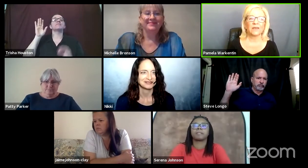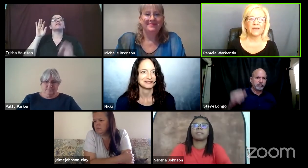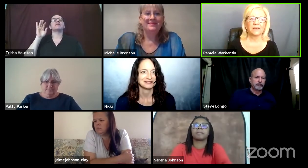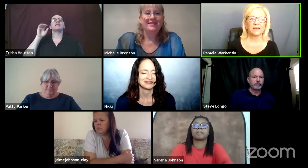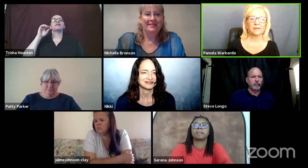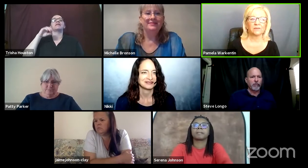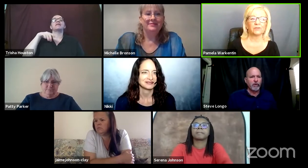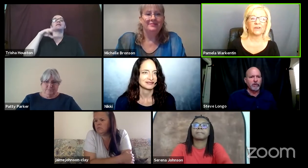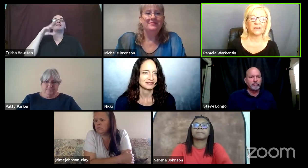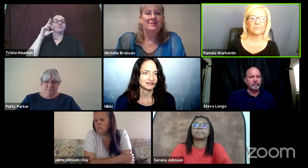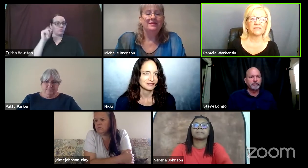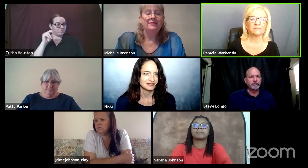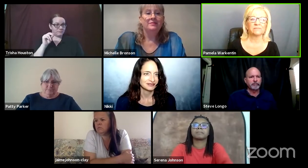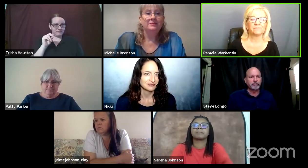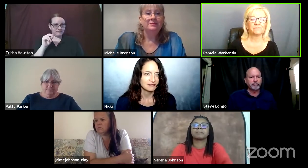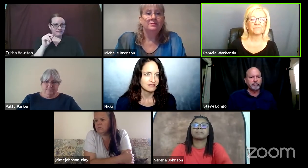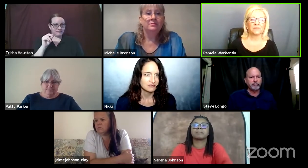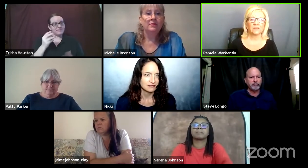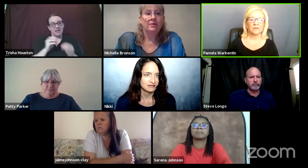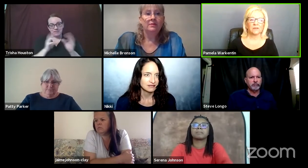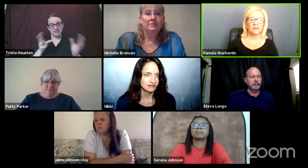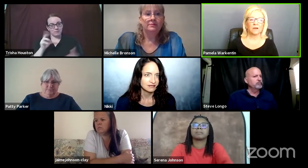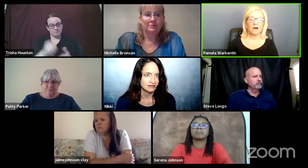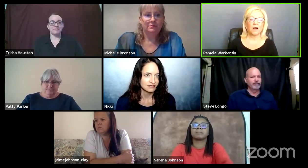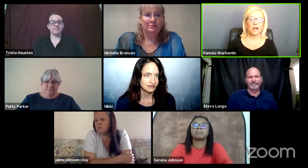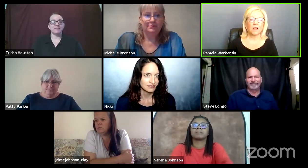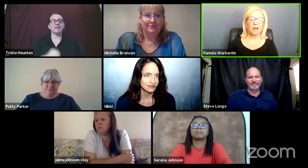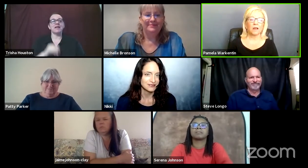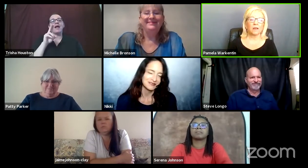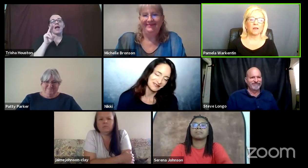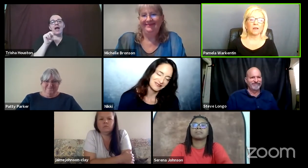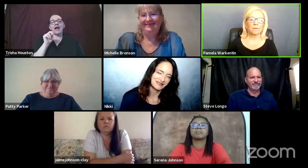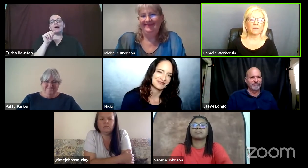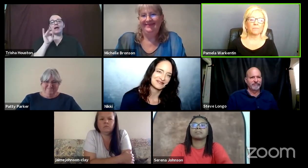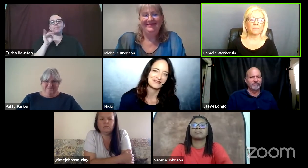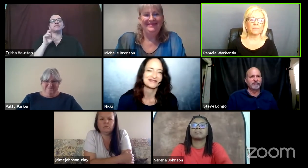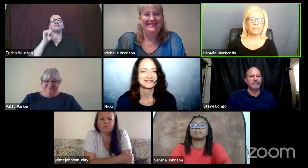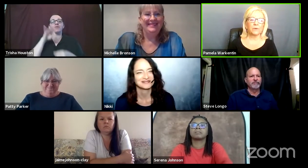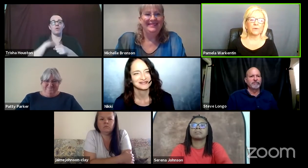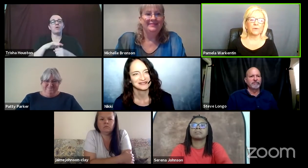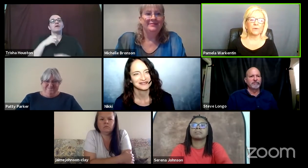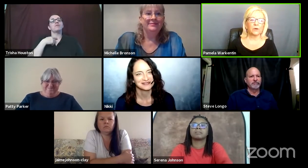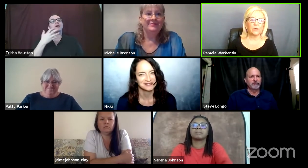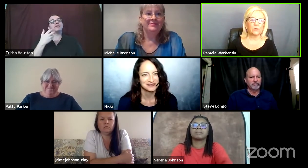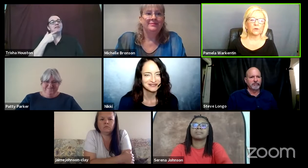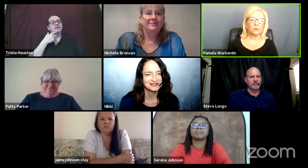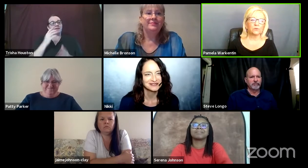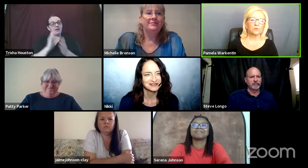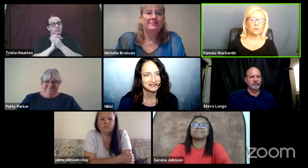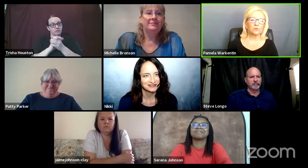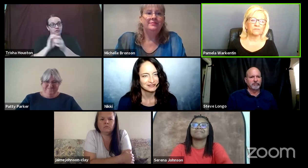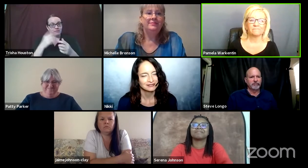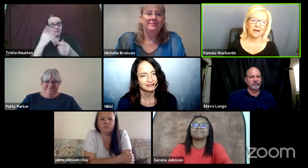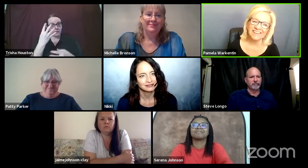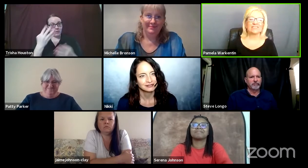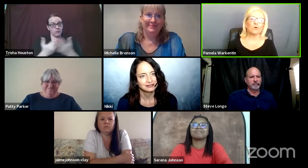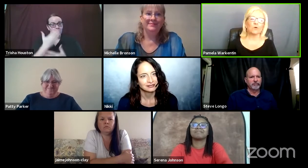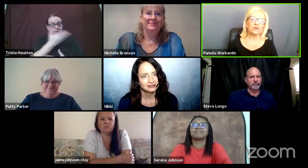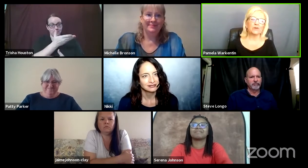Okay, it looks unanimous. All opposed? Obviously not. So we do